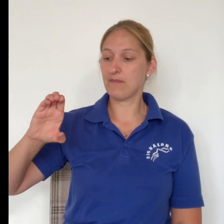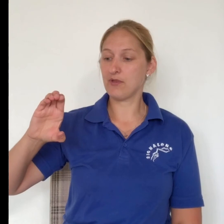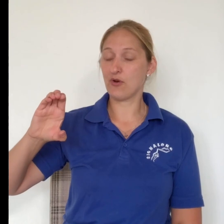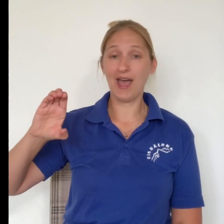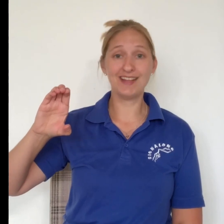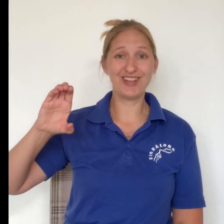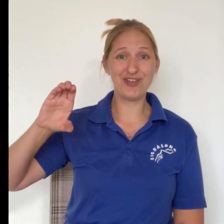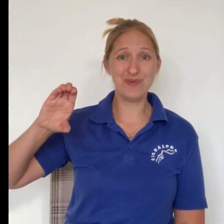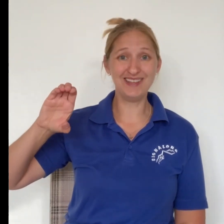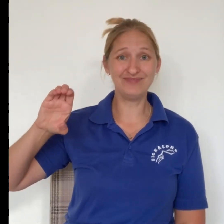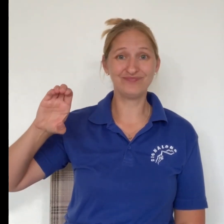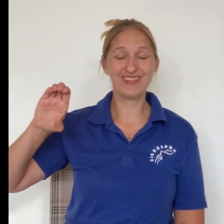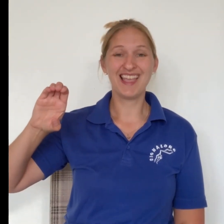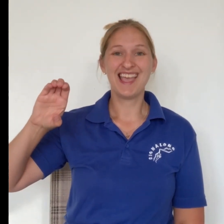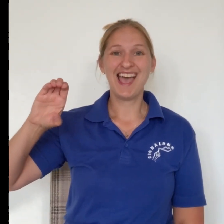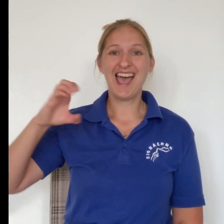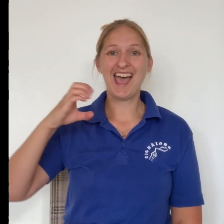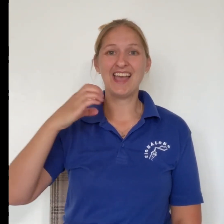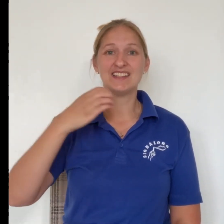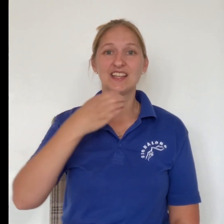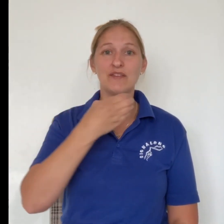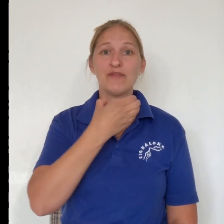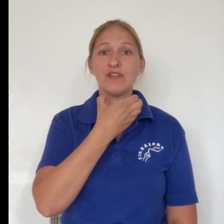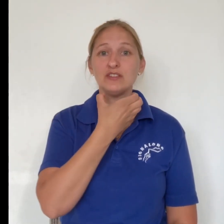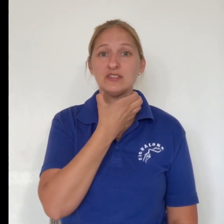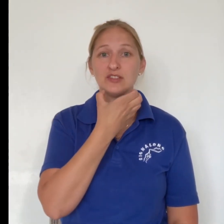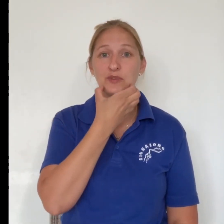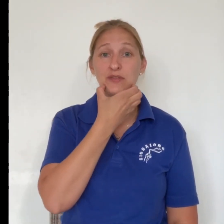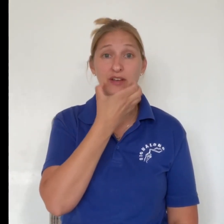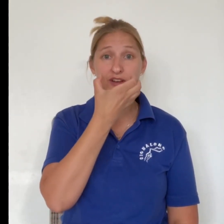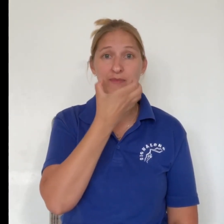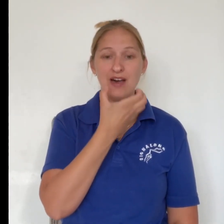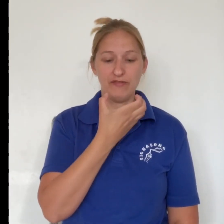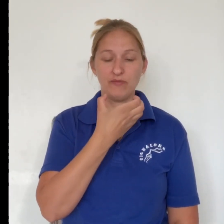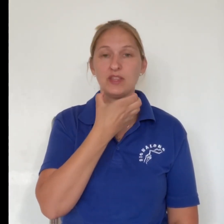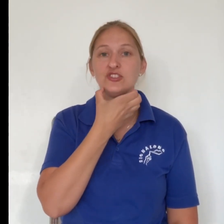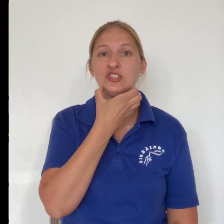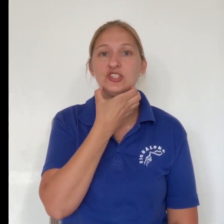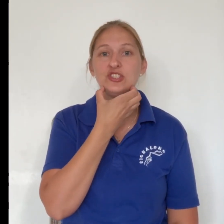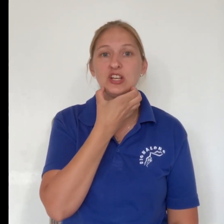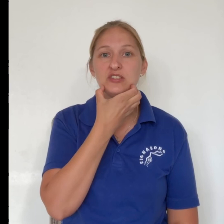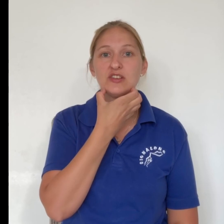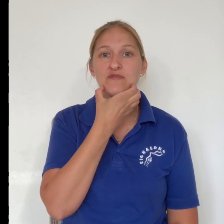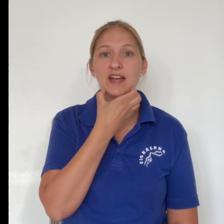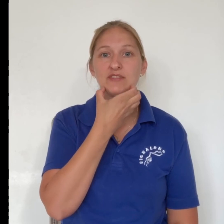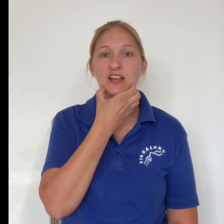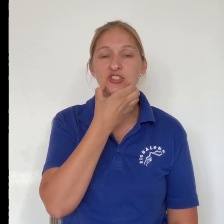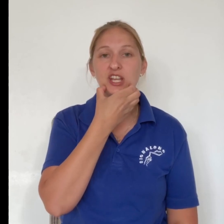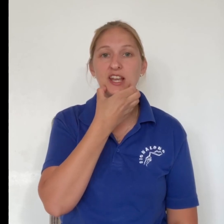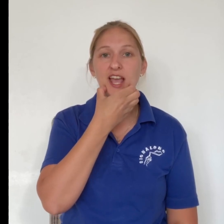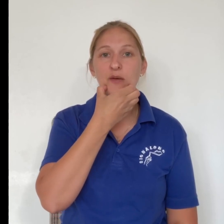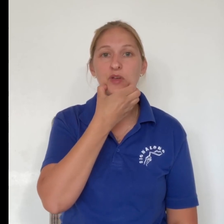your hand open and in front, so we don't cover our mouth, we just around our chin, and we would